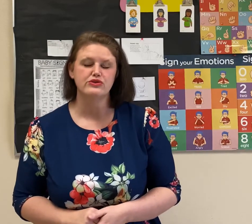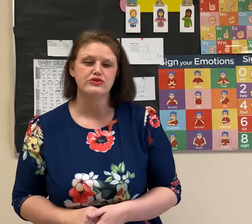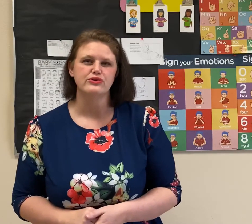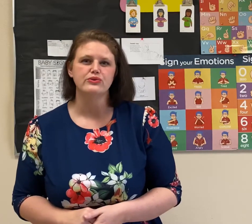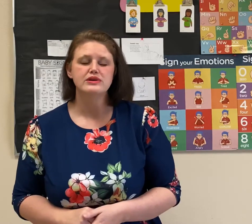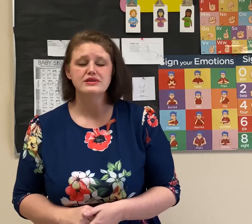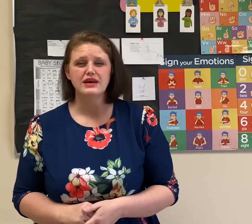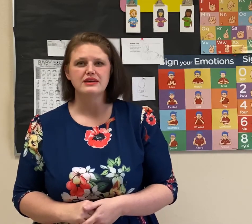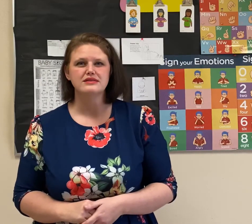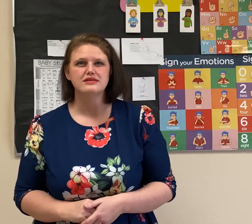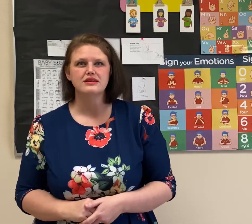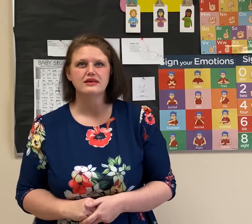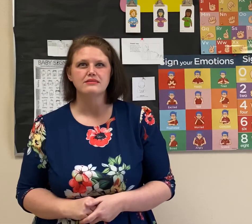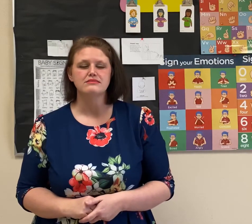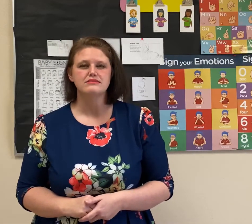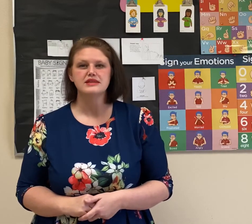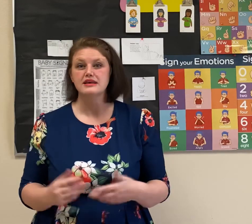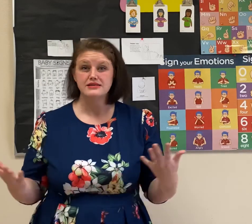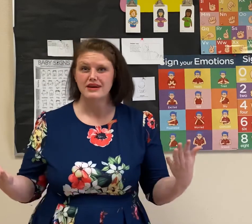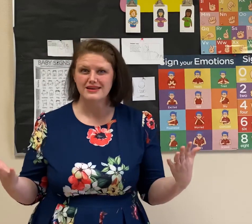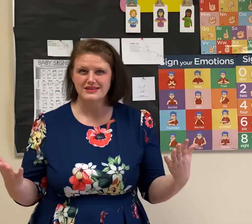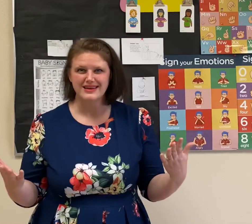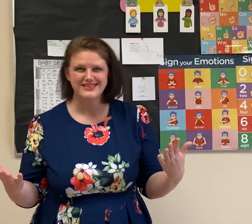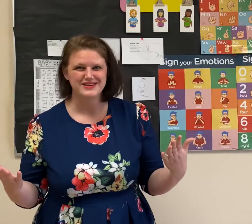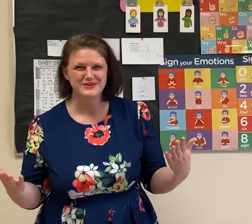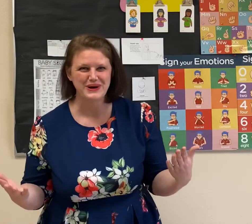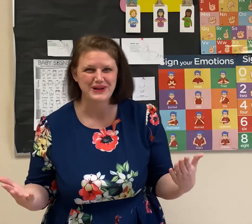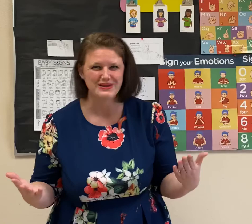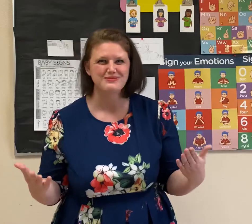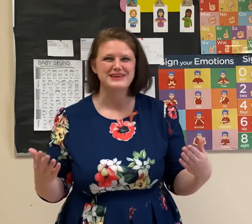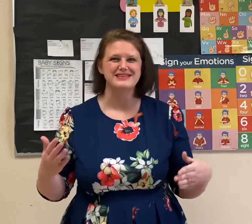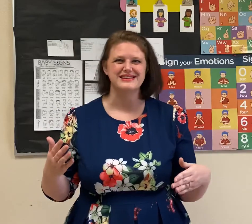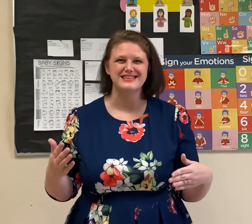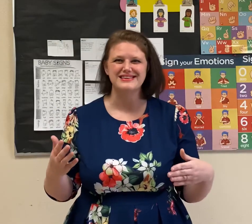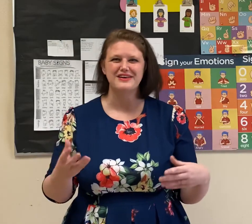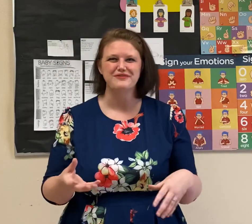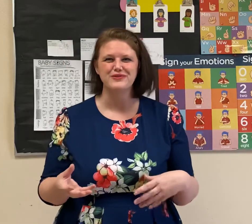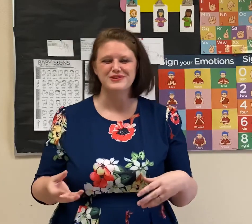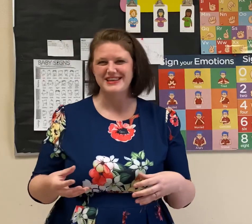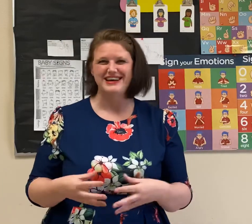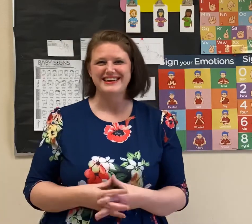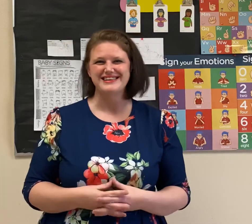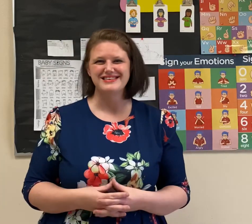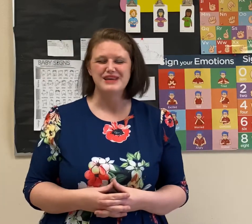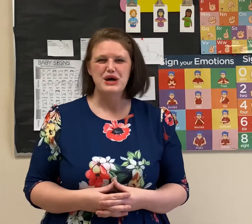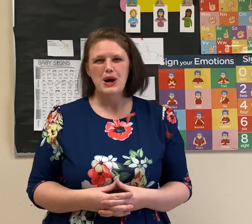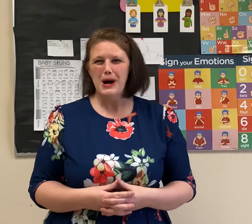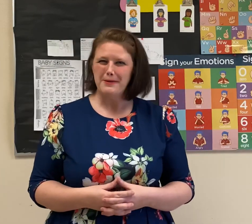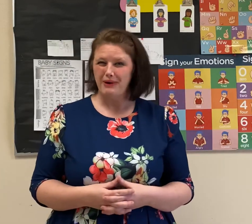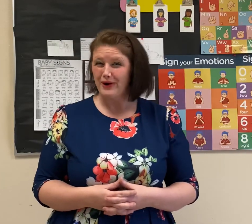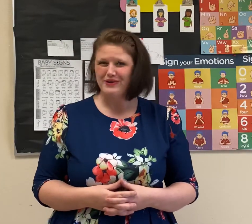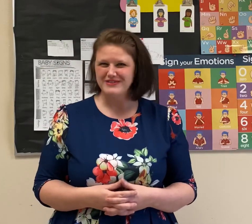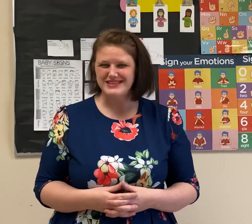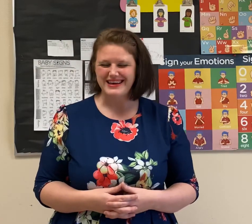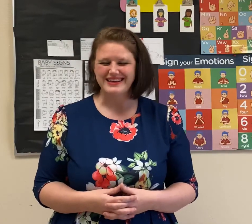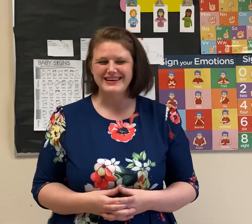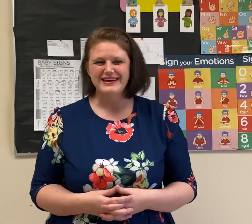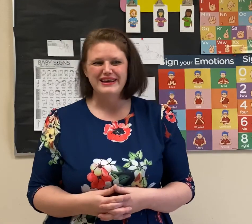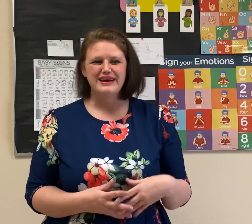do signs, sling signs, I guess you'd call them, because it's not a full sign, it's a part of a sign. And